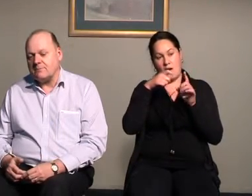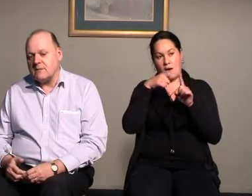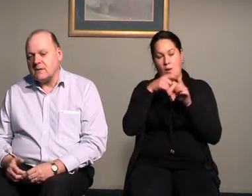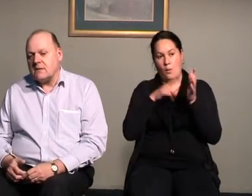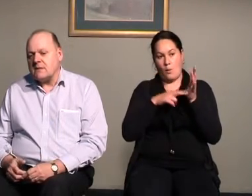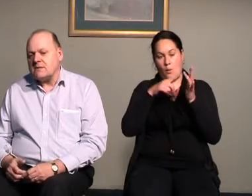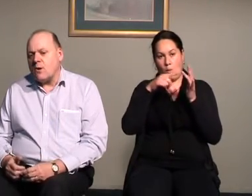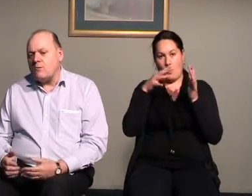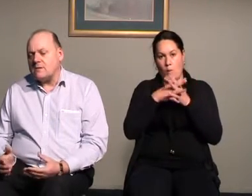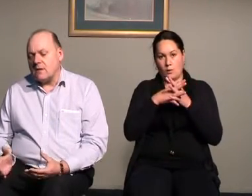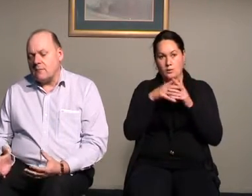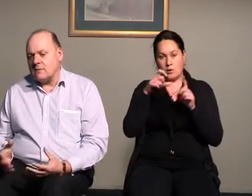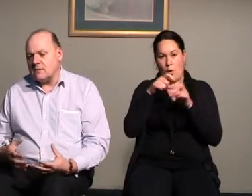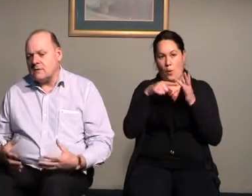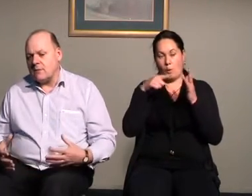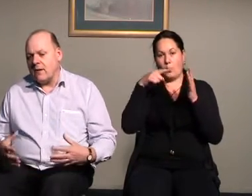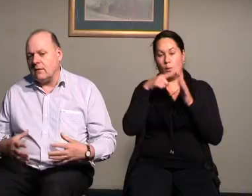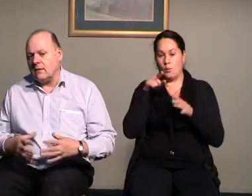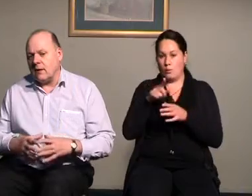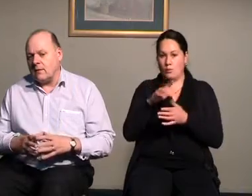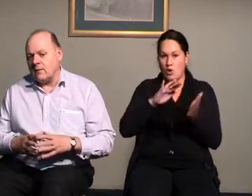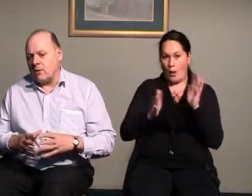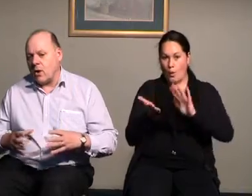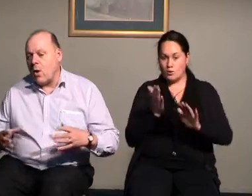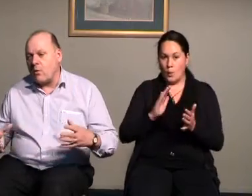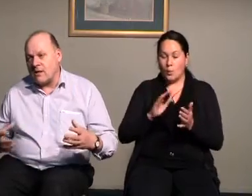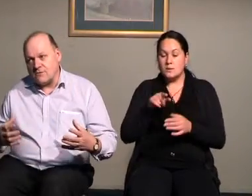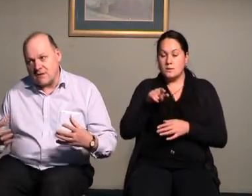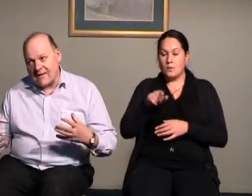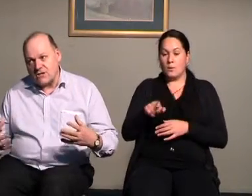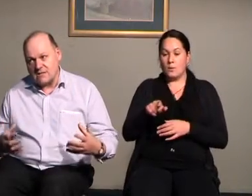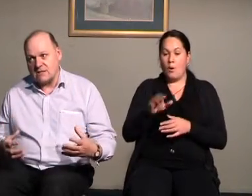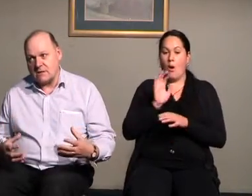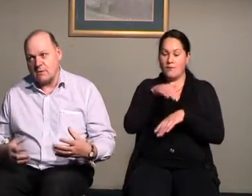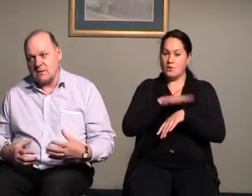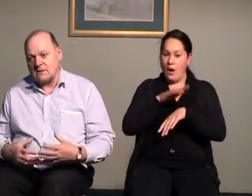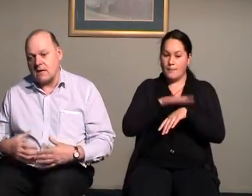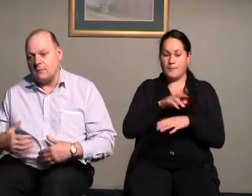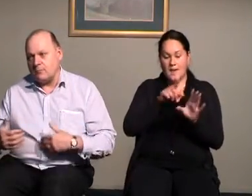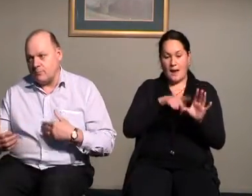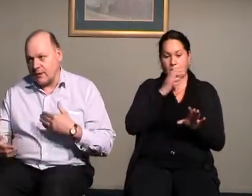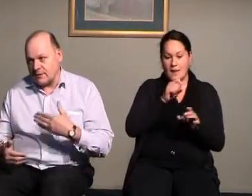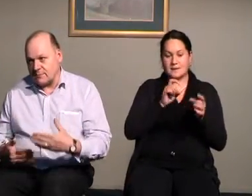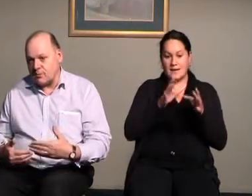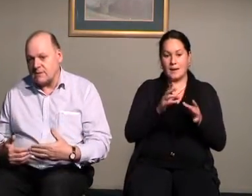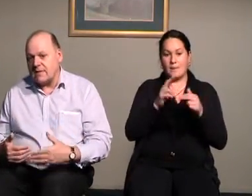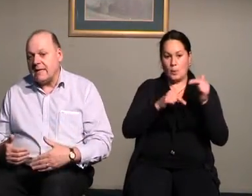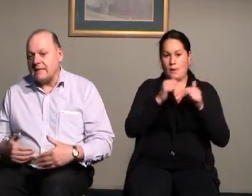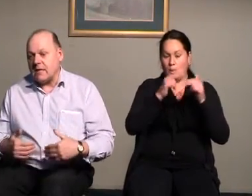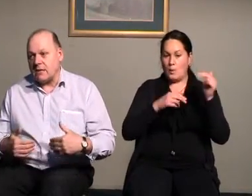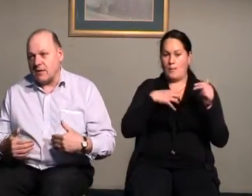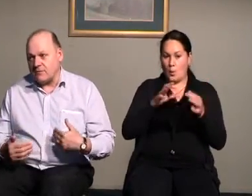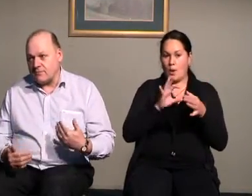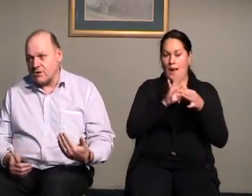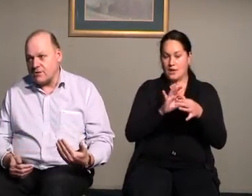activity. So over time, this young man got a whole range of connections in his community. He started playing sports,